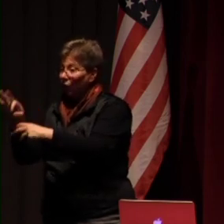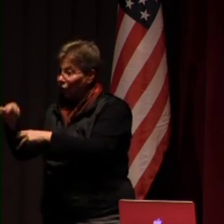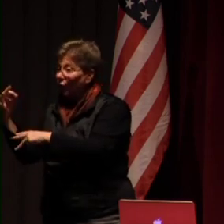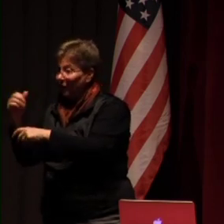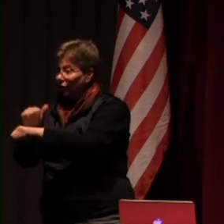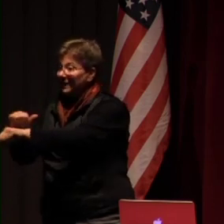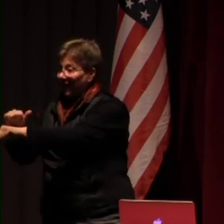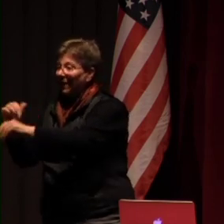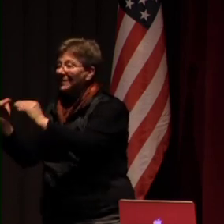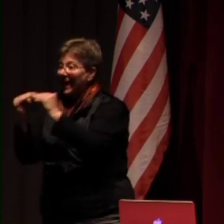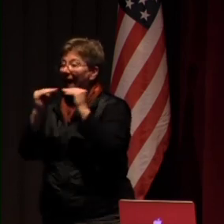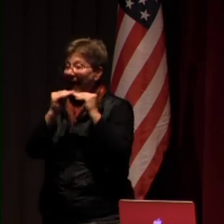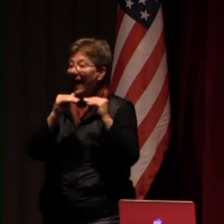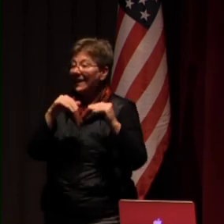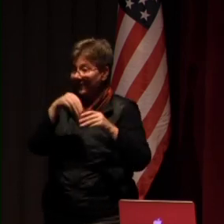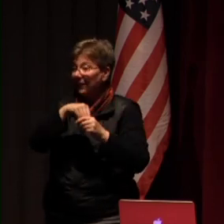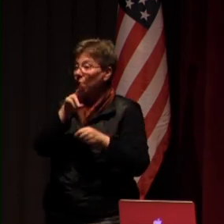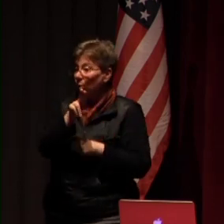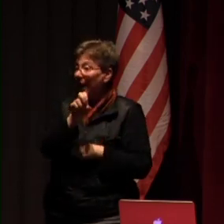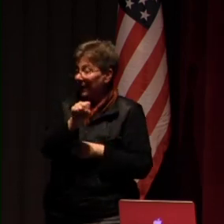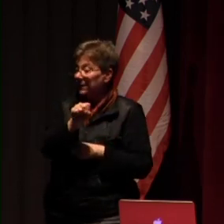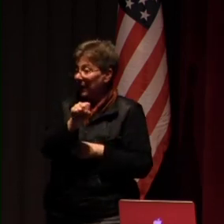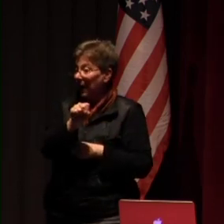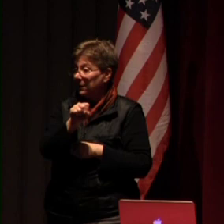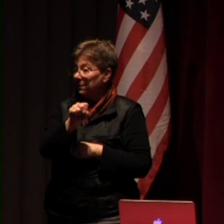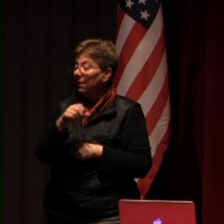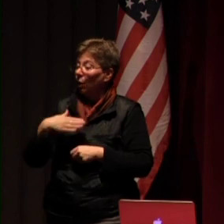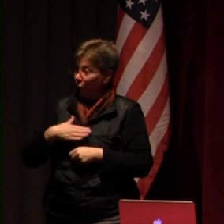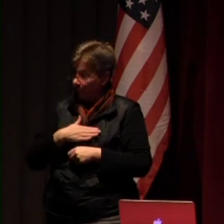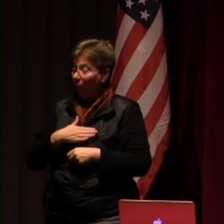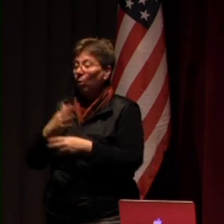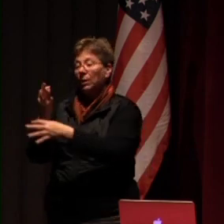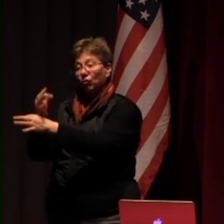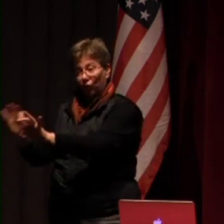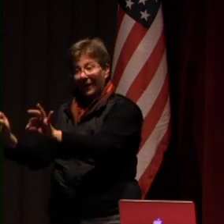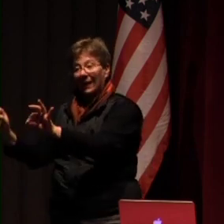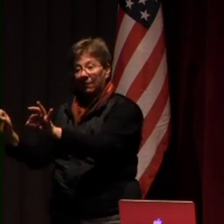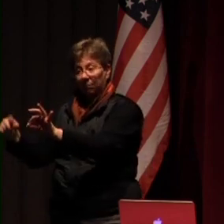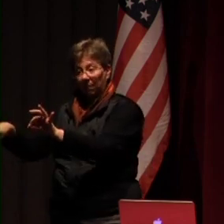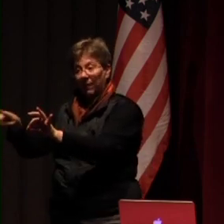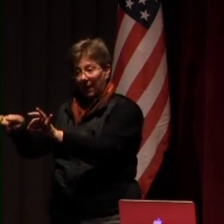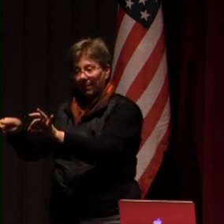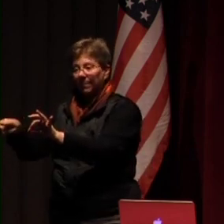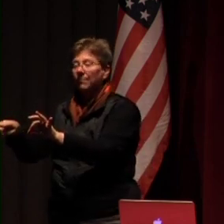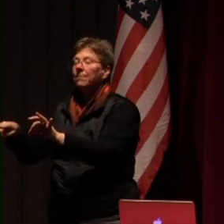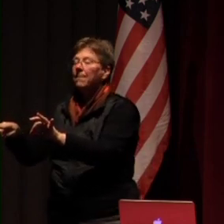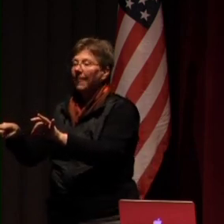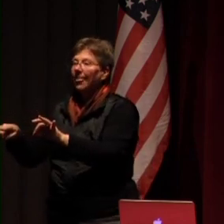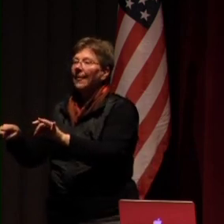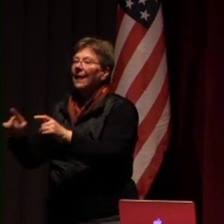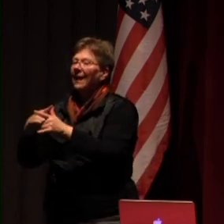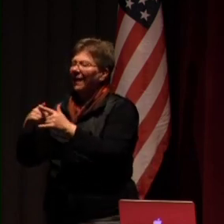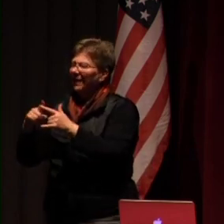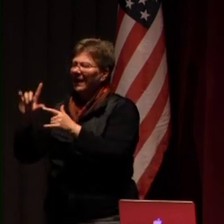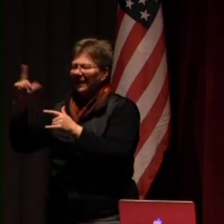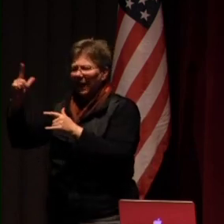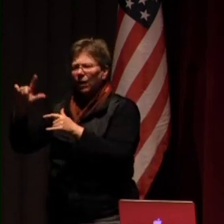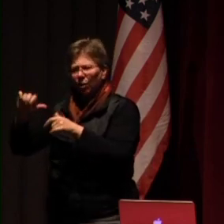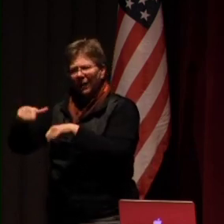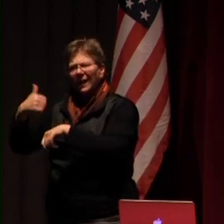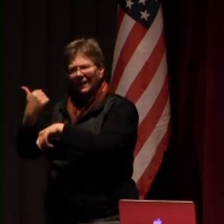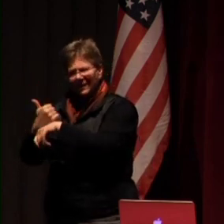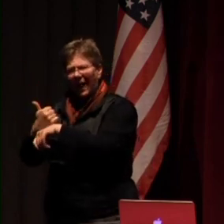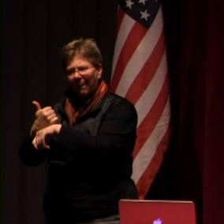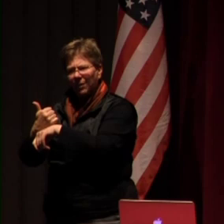this period as there were in the entire United States, Napoleon reestablished slavery. So there are certain forms of